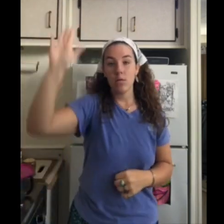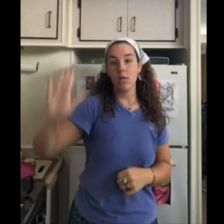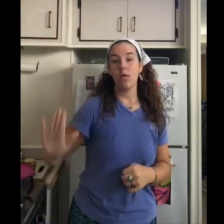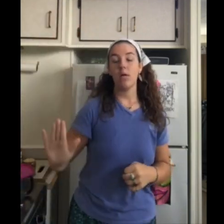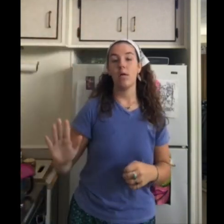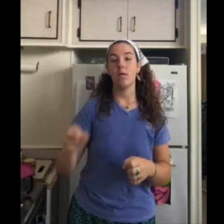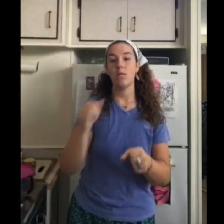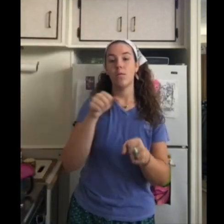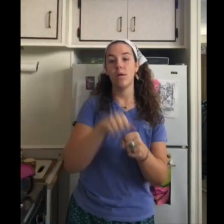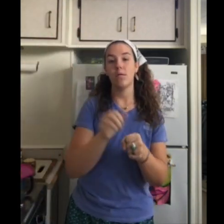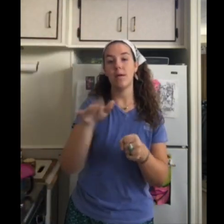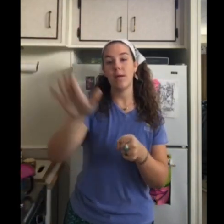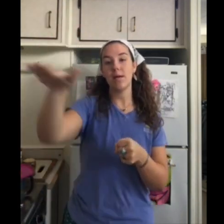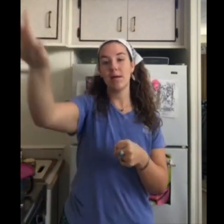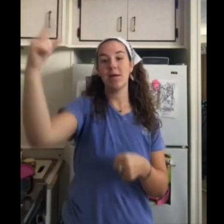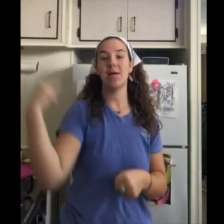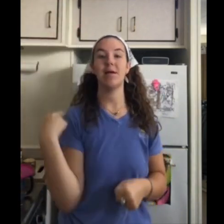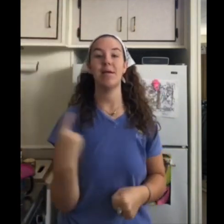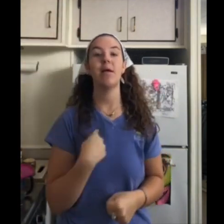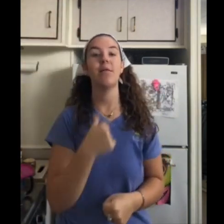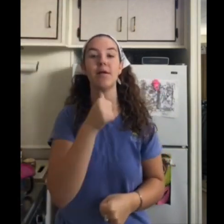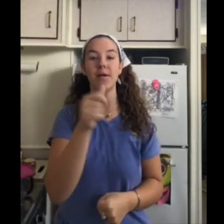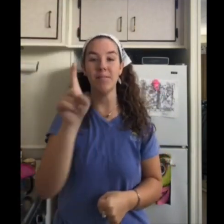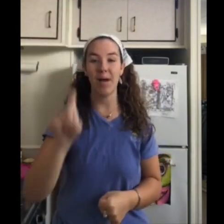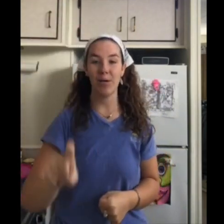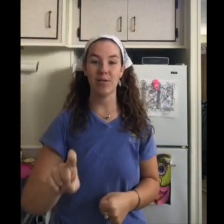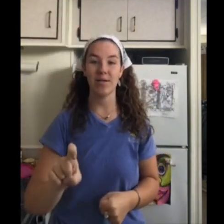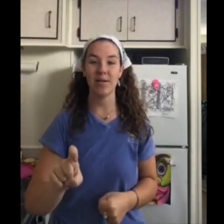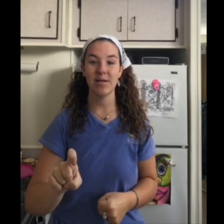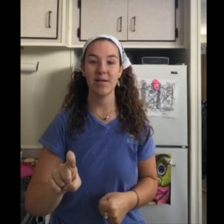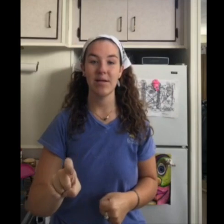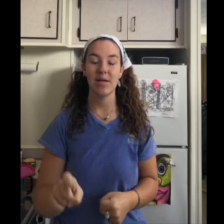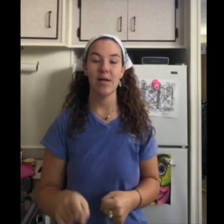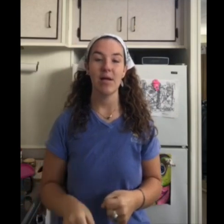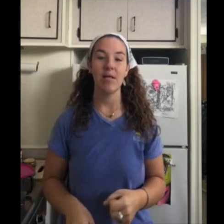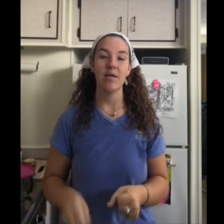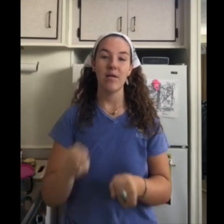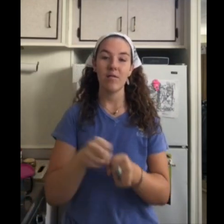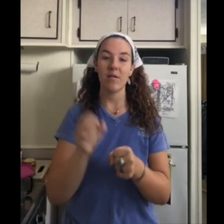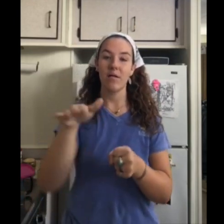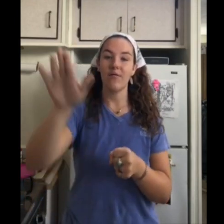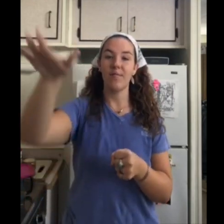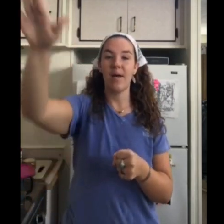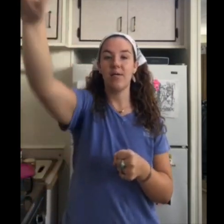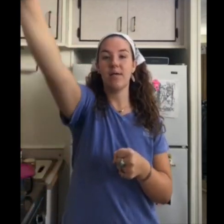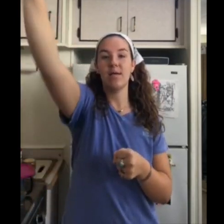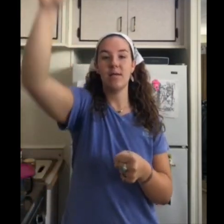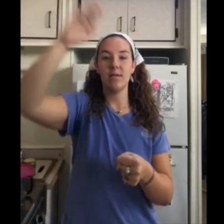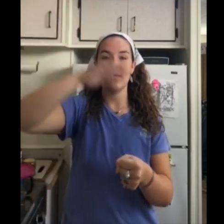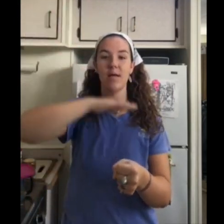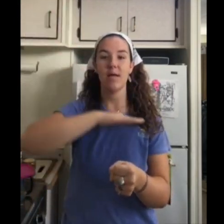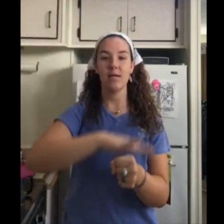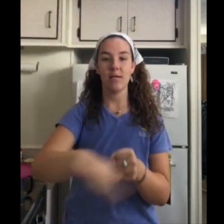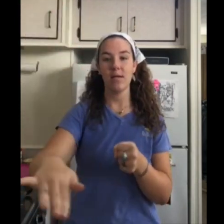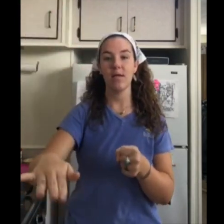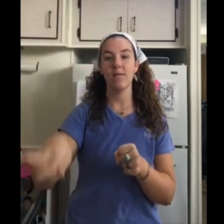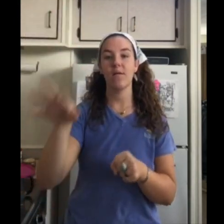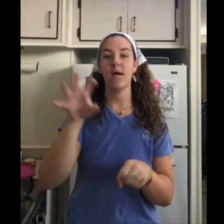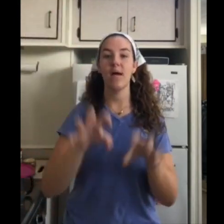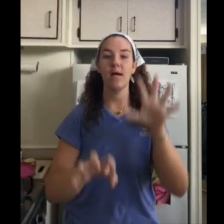Lord, we don't need another mountain. There's enough mountains and